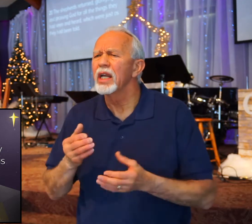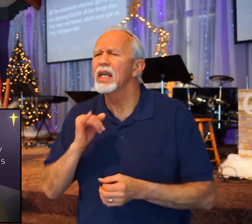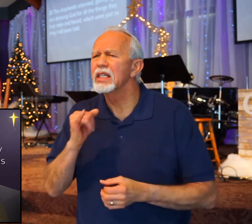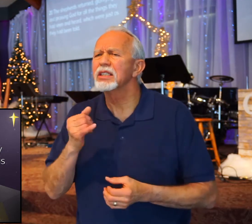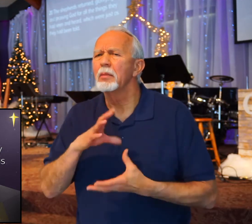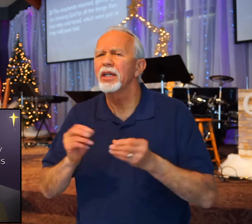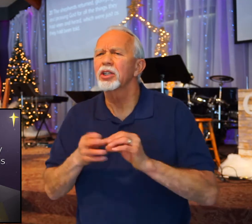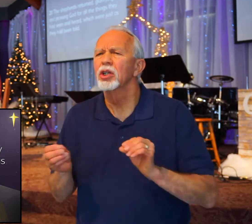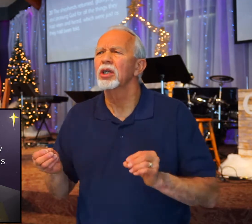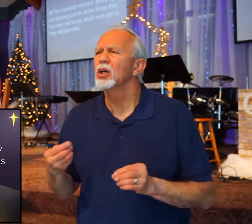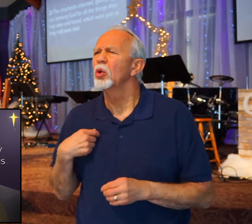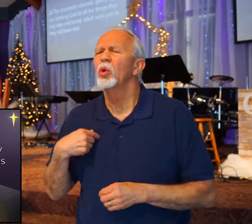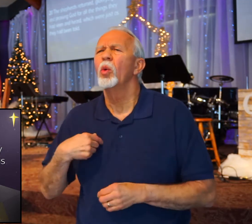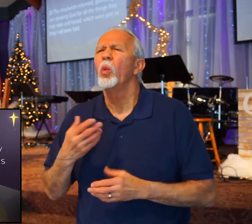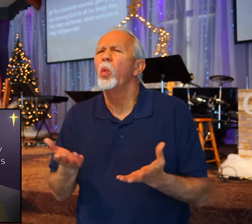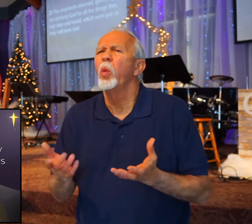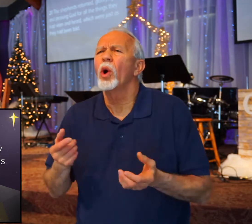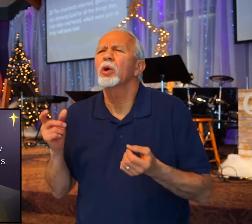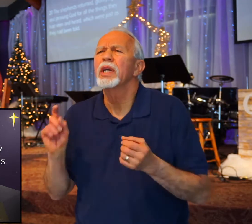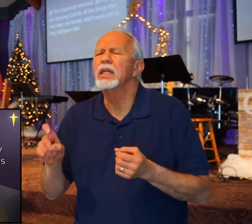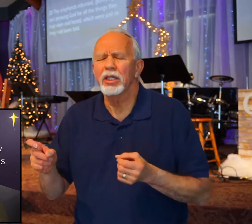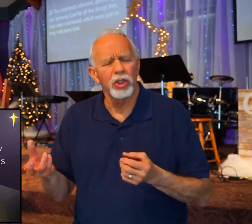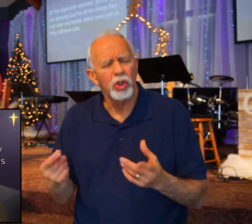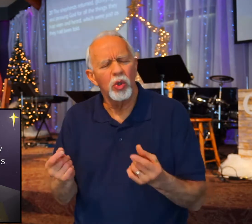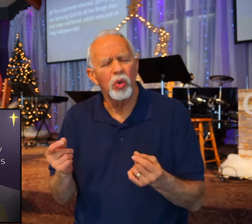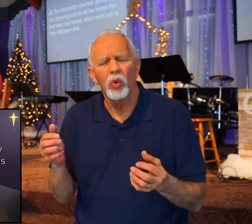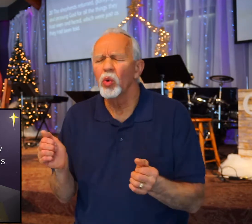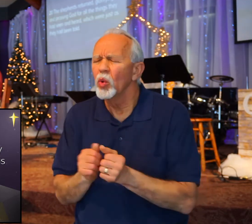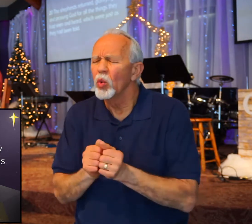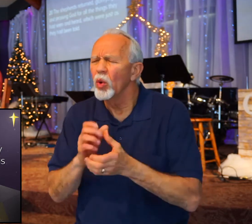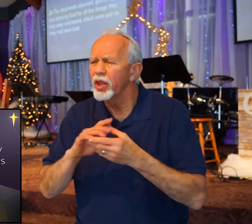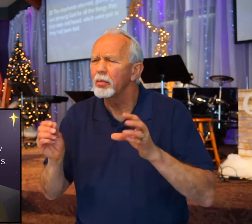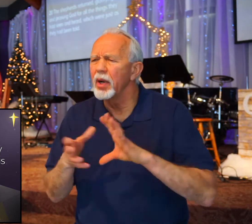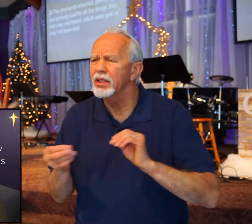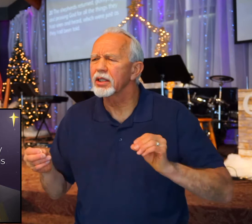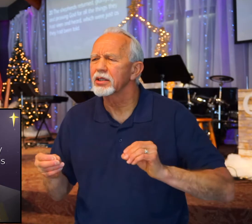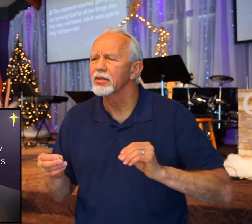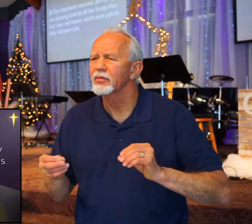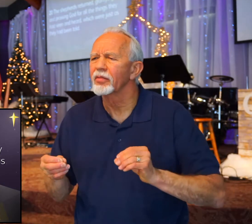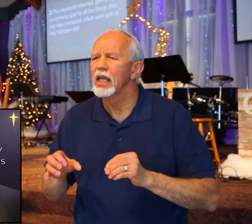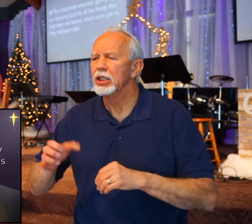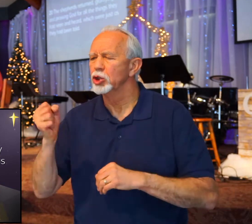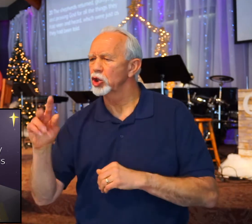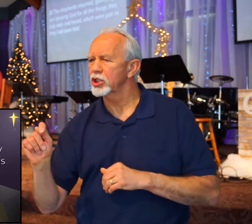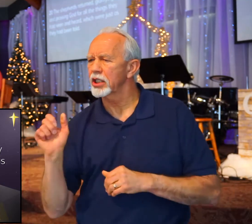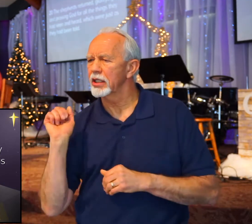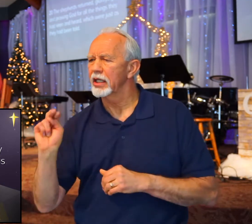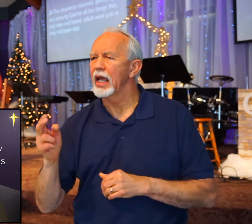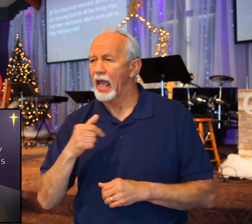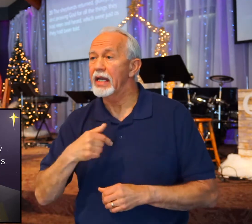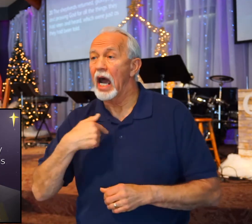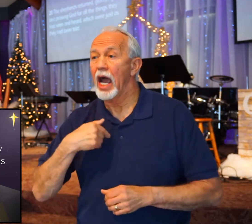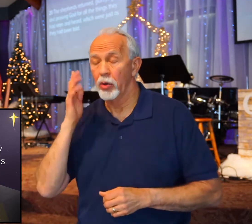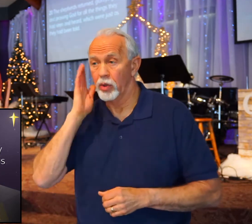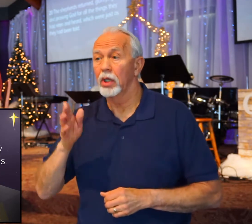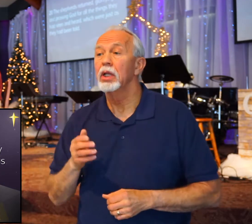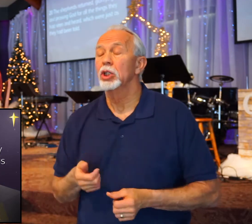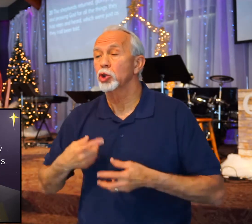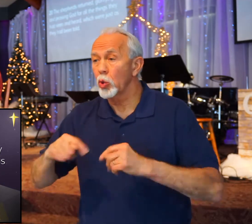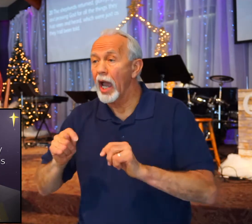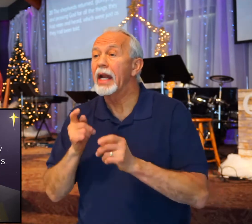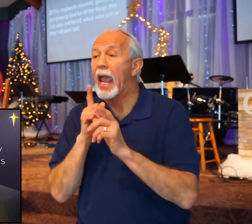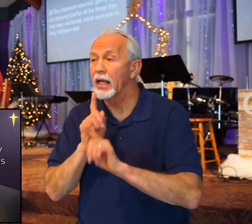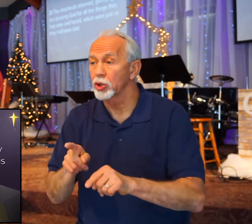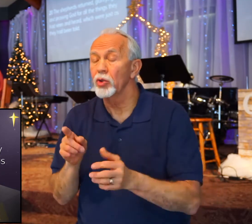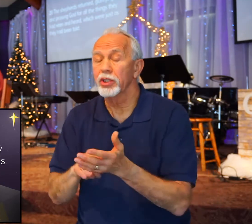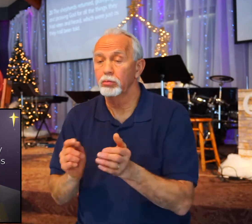do with that message? Those are going to be some questions that Justin and I are going to attempt to answer this morning as we look at